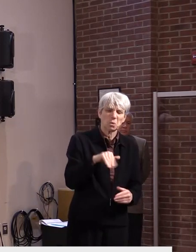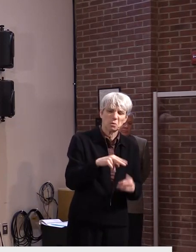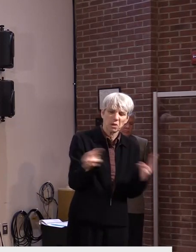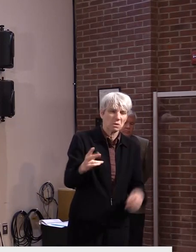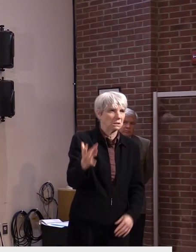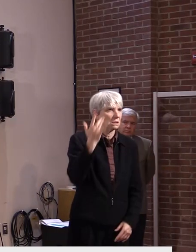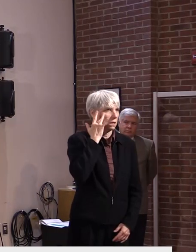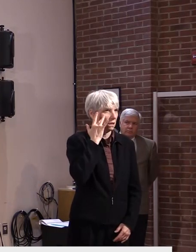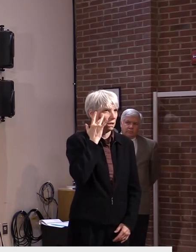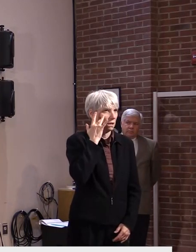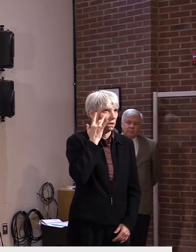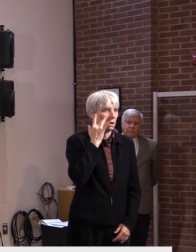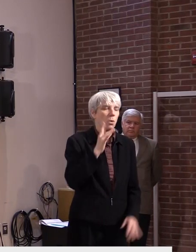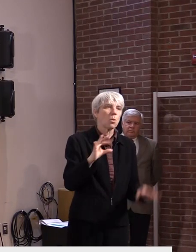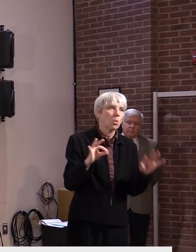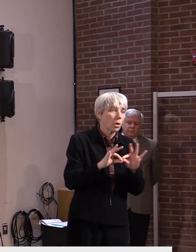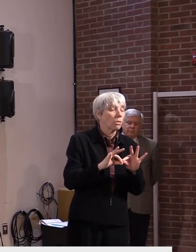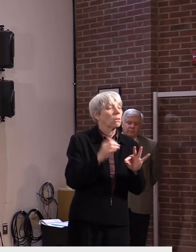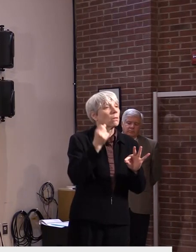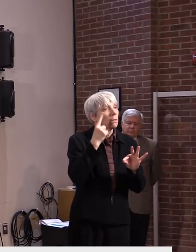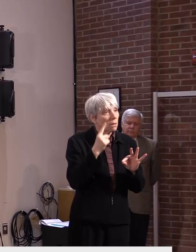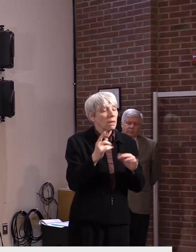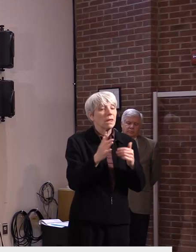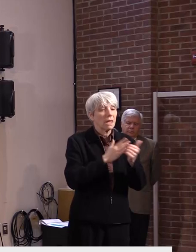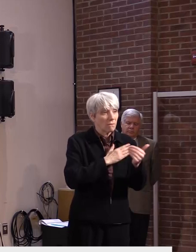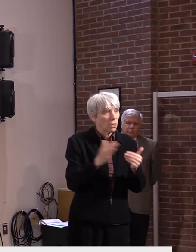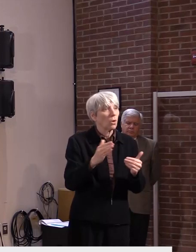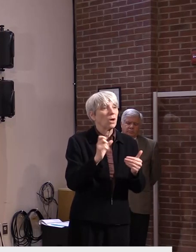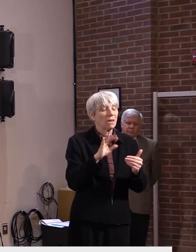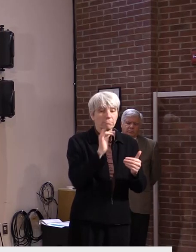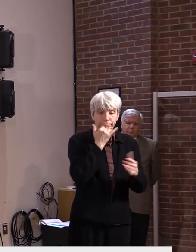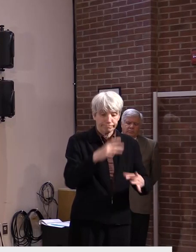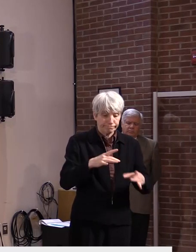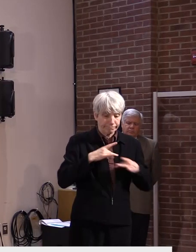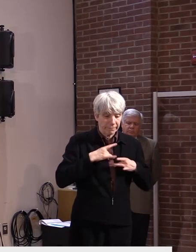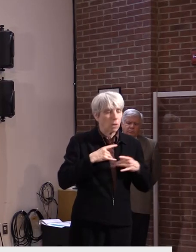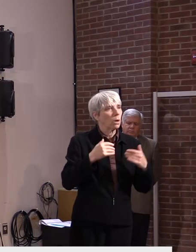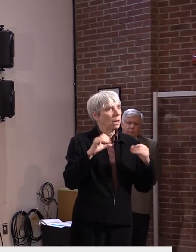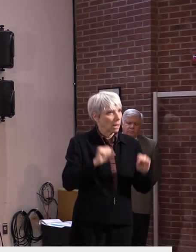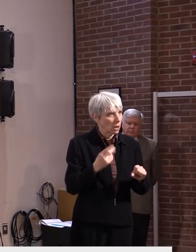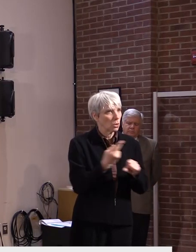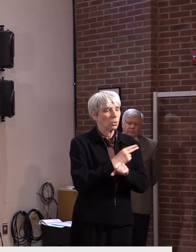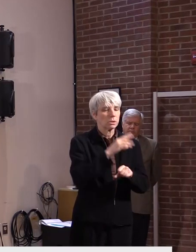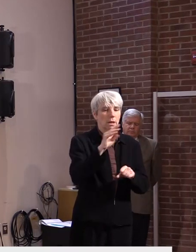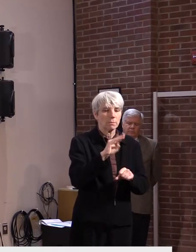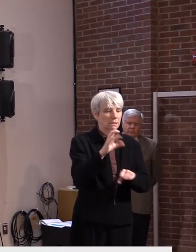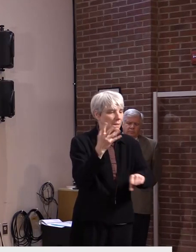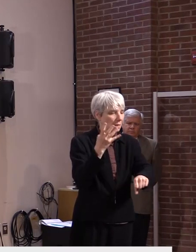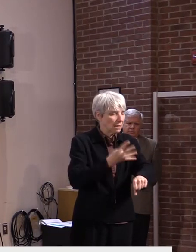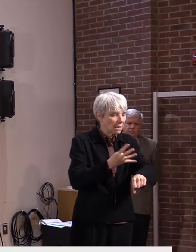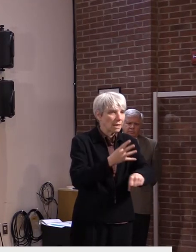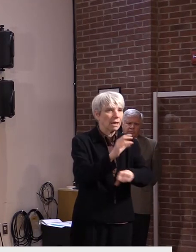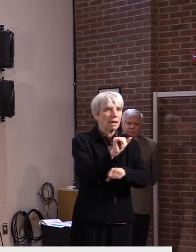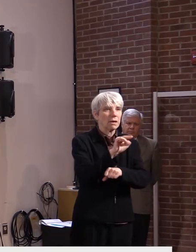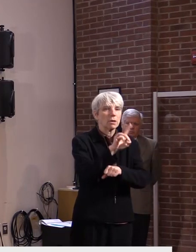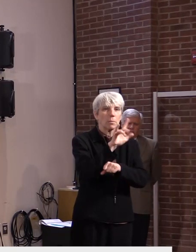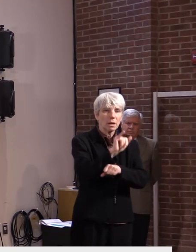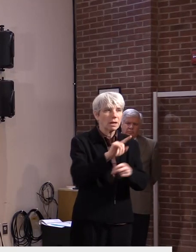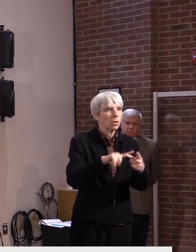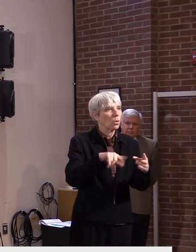first place, even when we have treatment options like monoclonal antibodies and antiviral